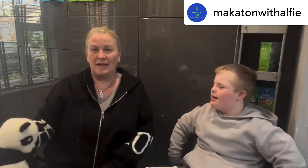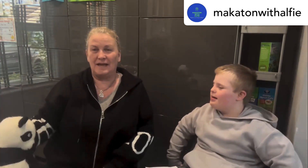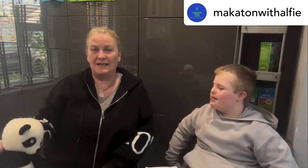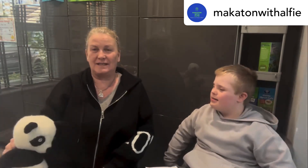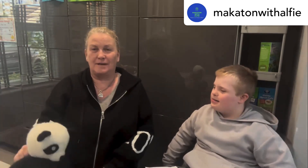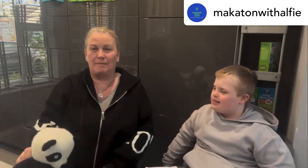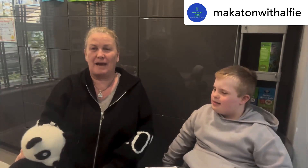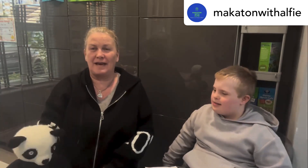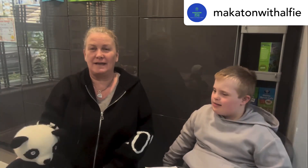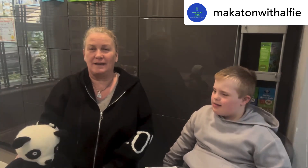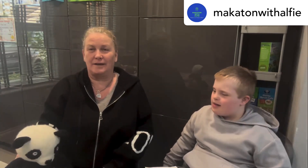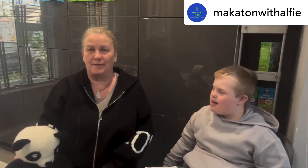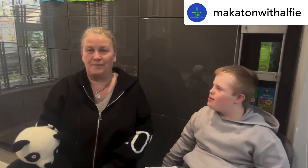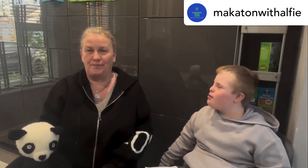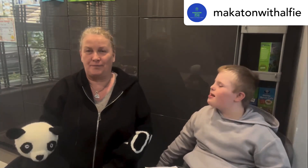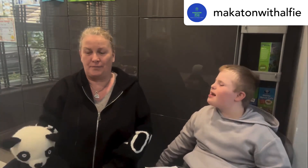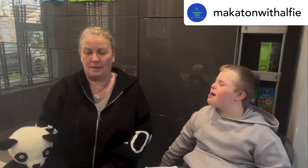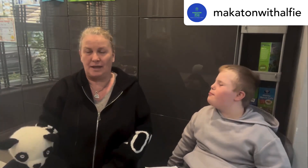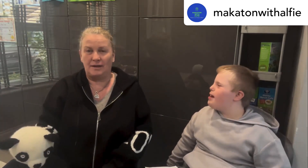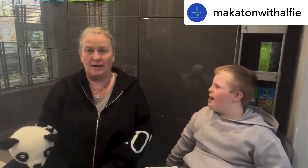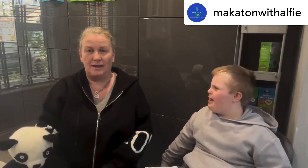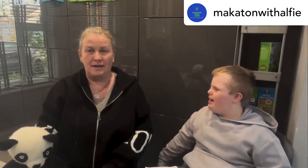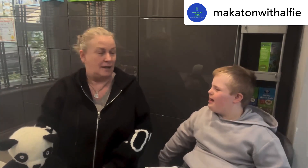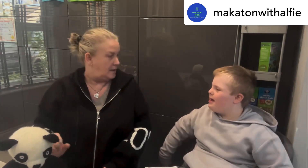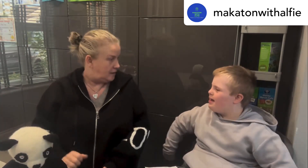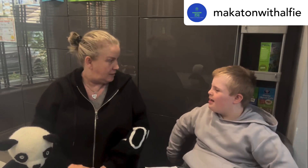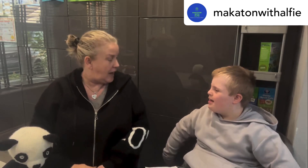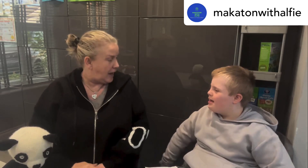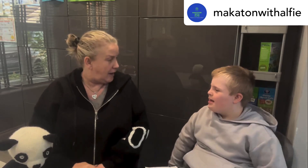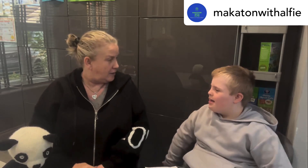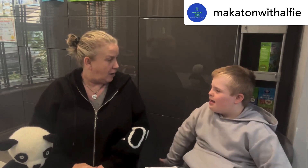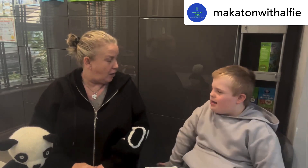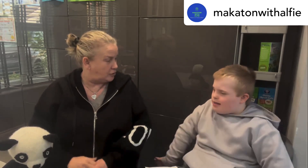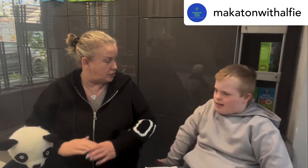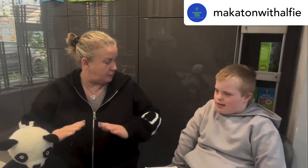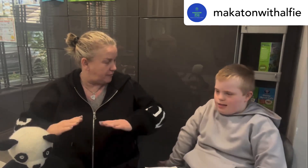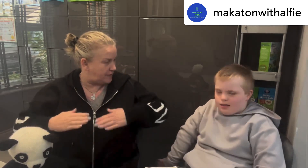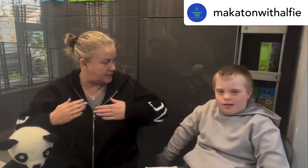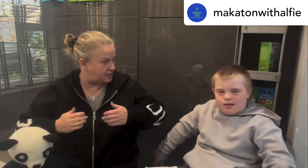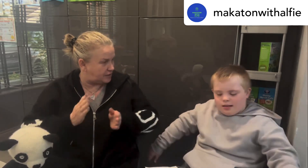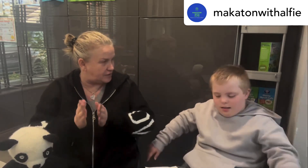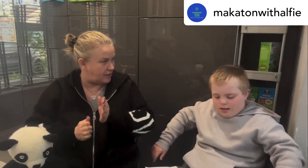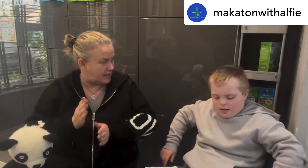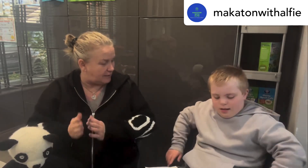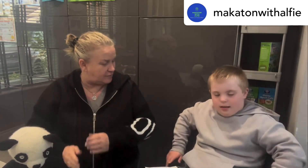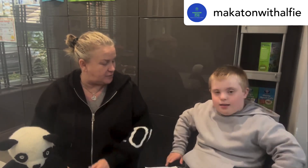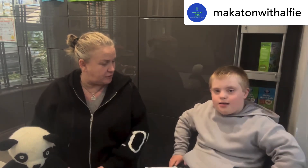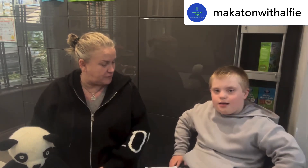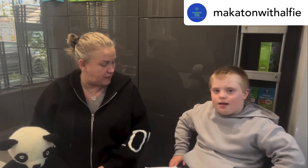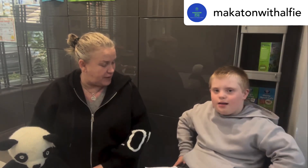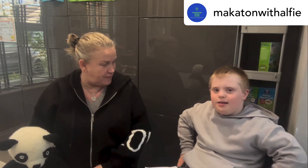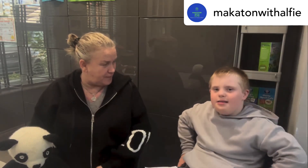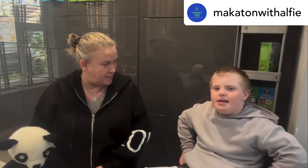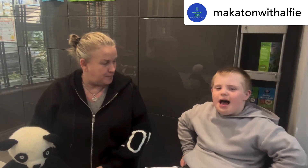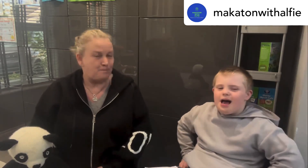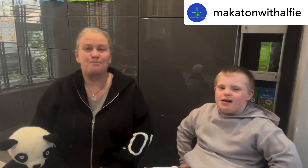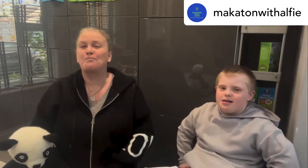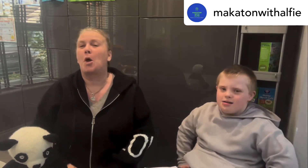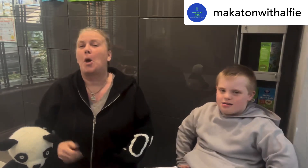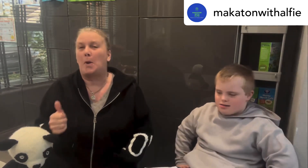It's the panda. And you get me. Yeah. Oh, shall we ready to do the sign name? Should we show them the sign? Yeah.